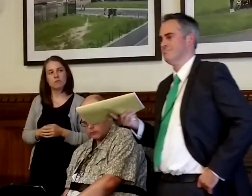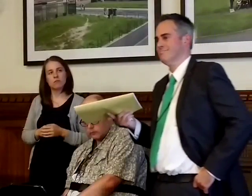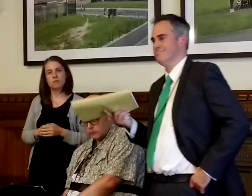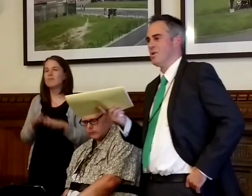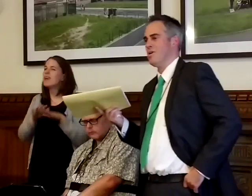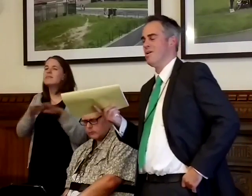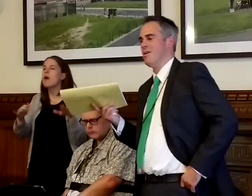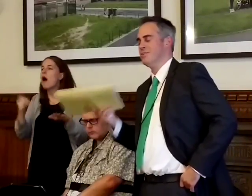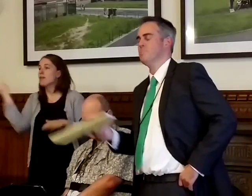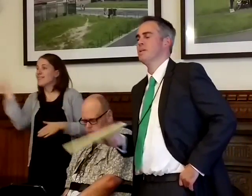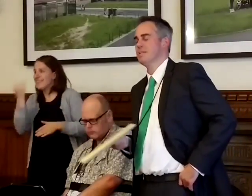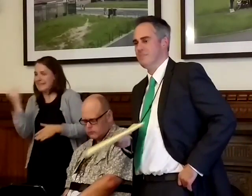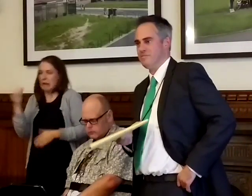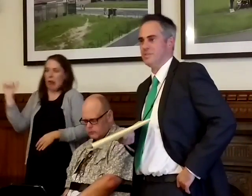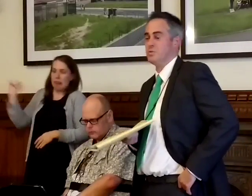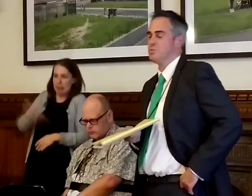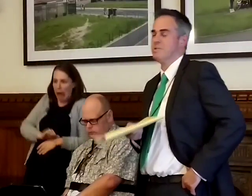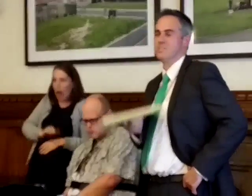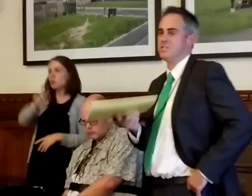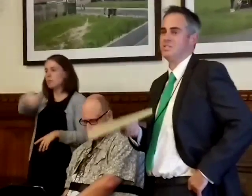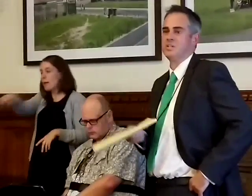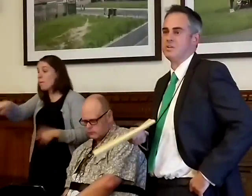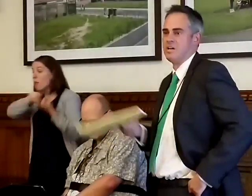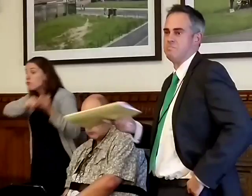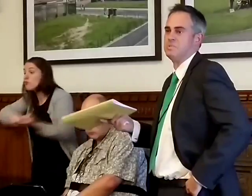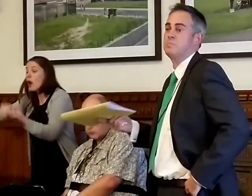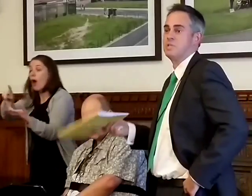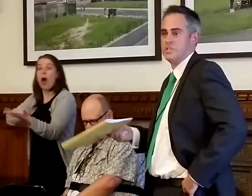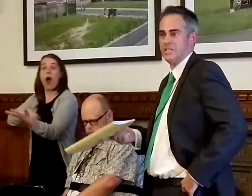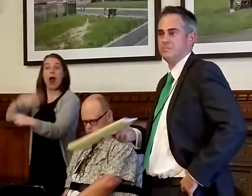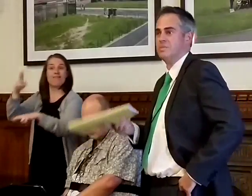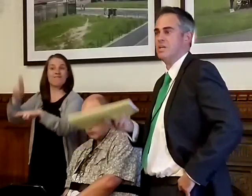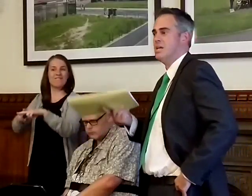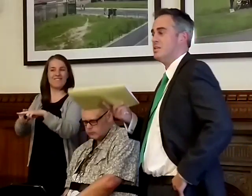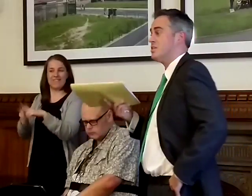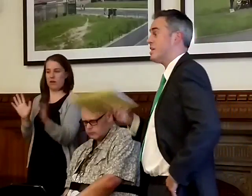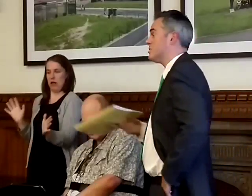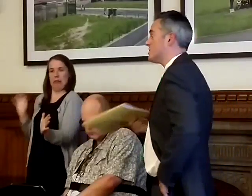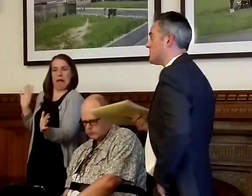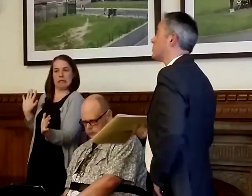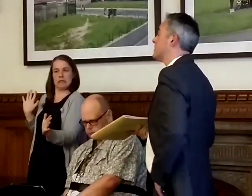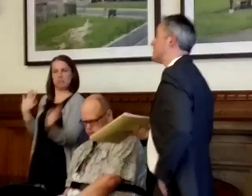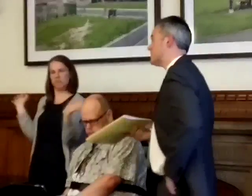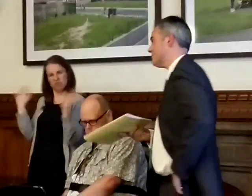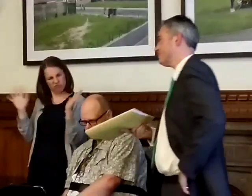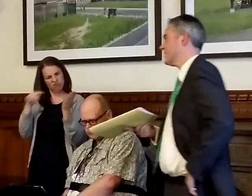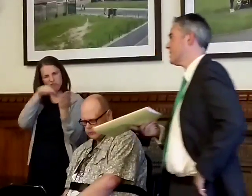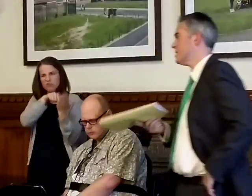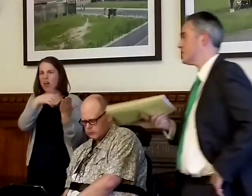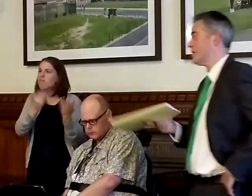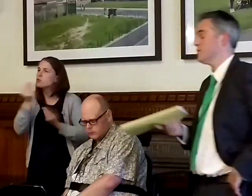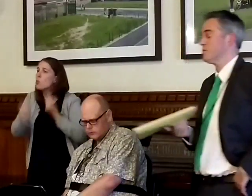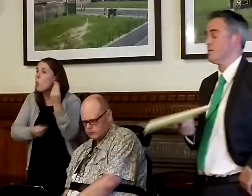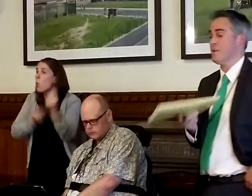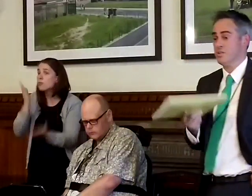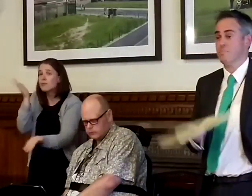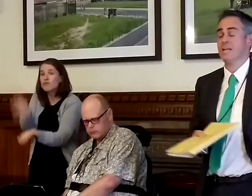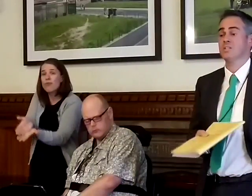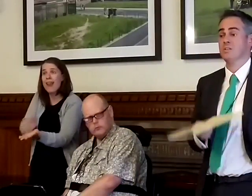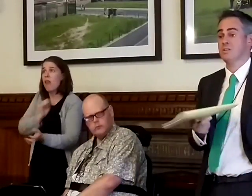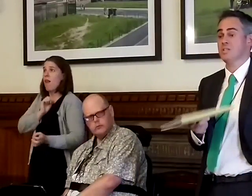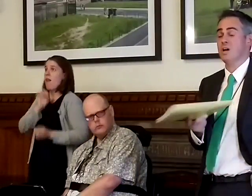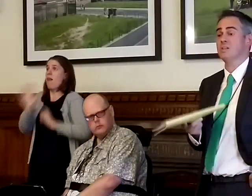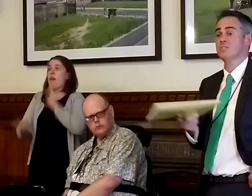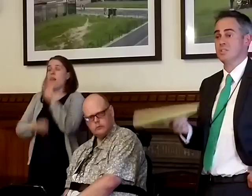who relied on the Independent Living Fund, which would be a statistic on a government spreadsheet. This tells the stories. This tells